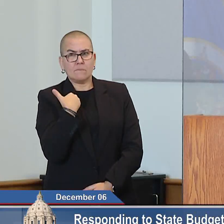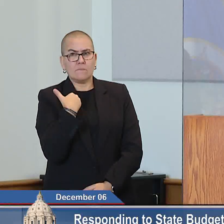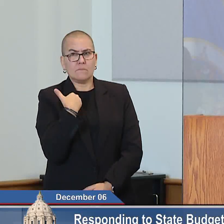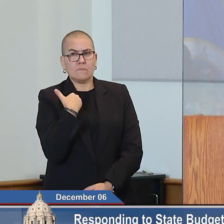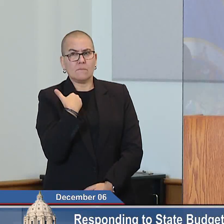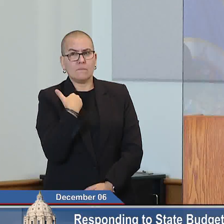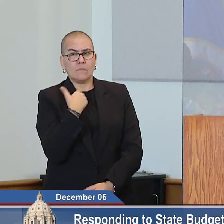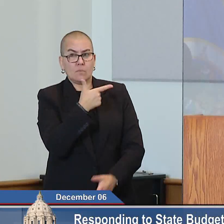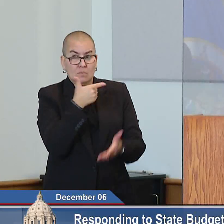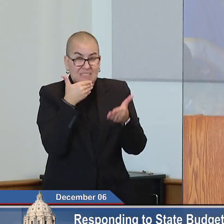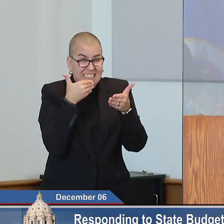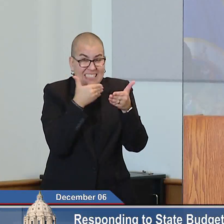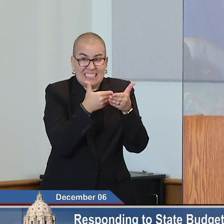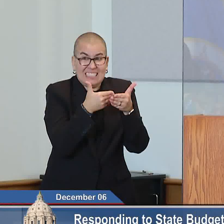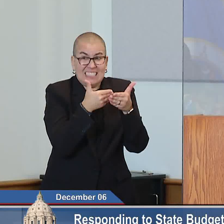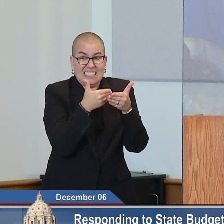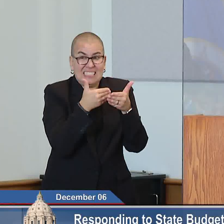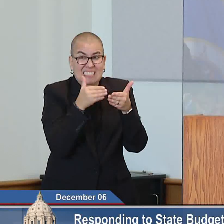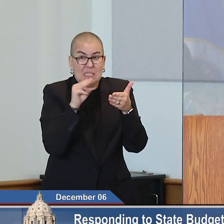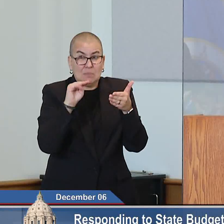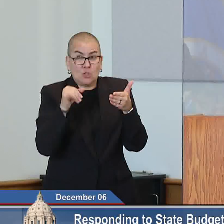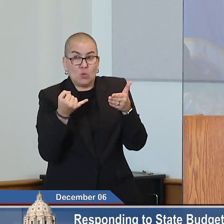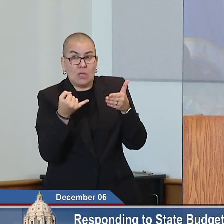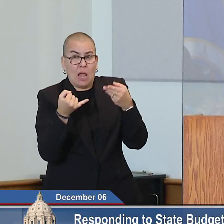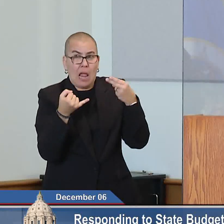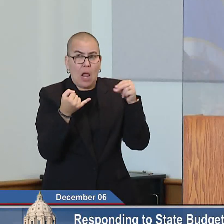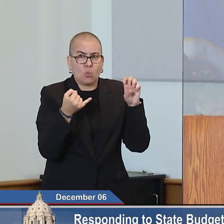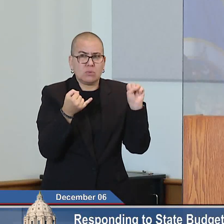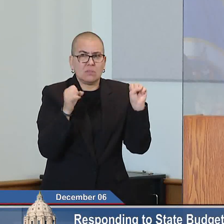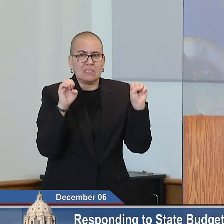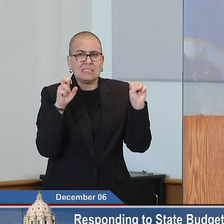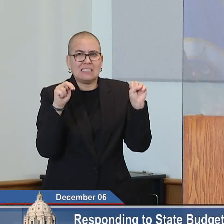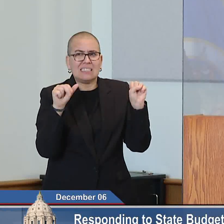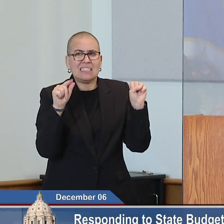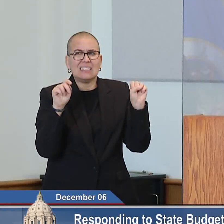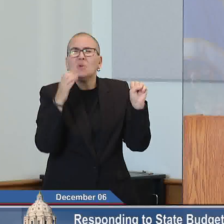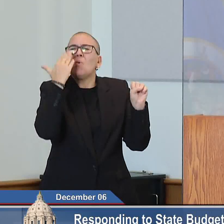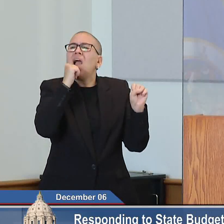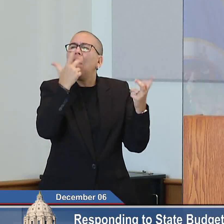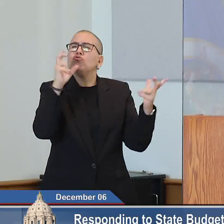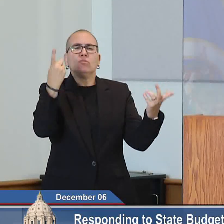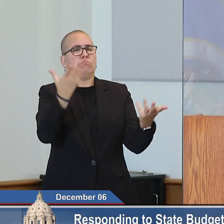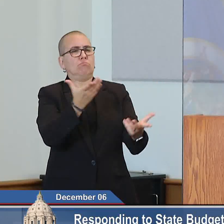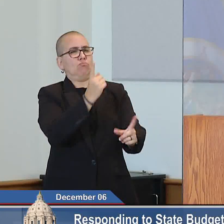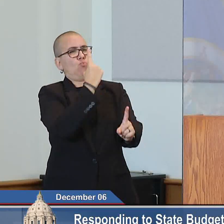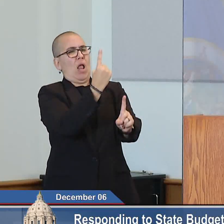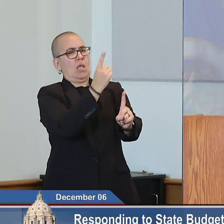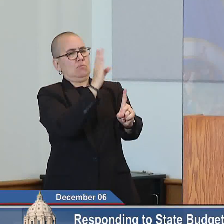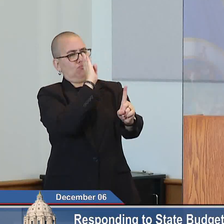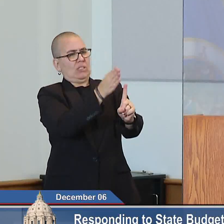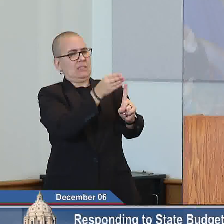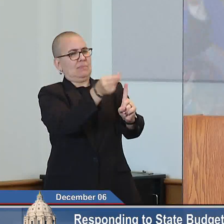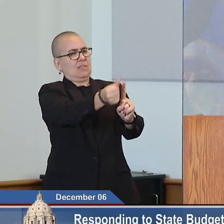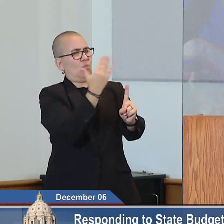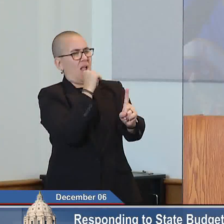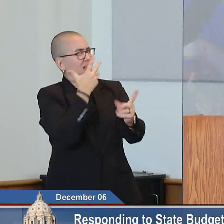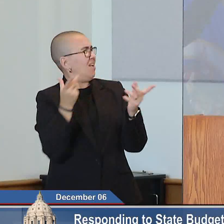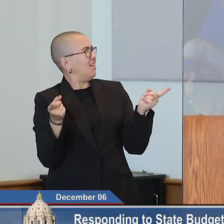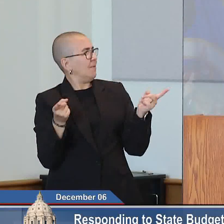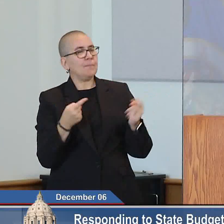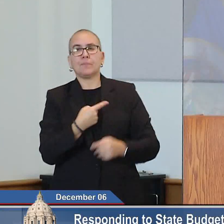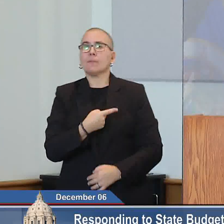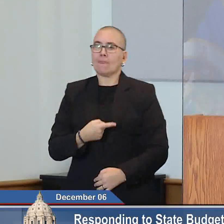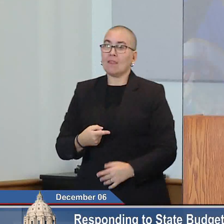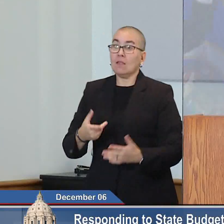what is there need for a bonding bill? Why don't you just do a direct spending bill on that question? Because, as I said, I went to the counties yesterday. All the